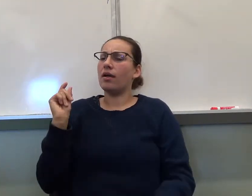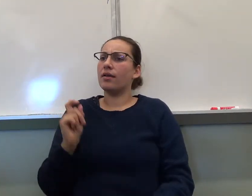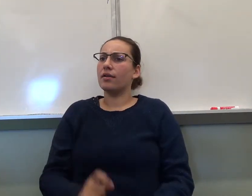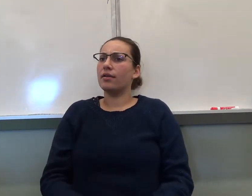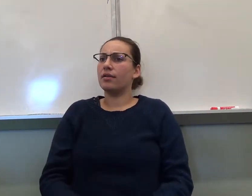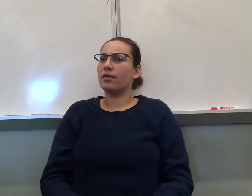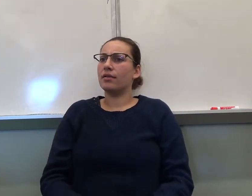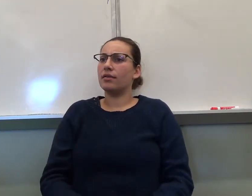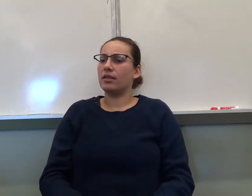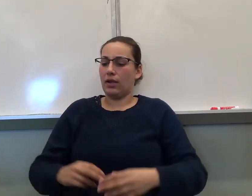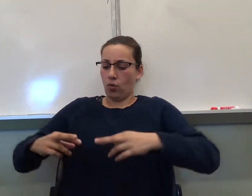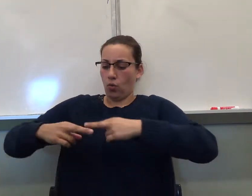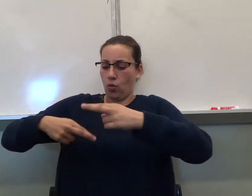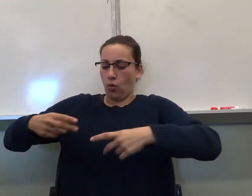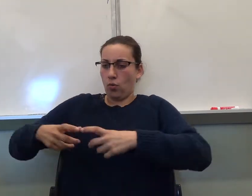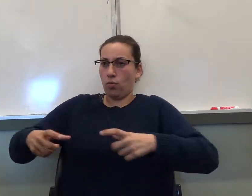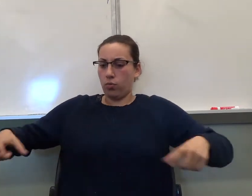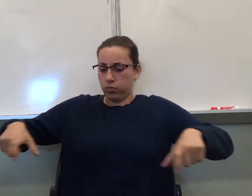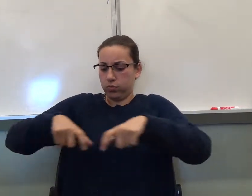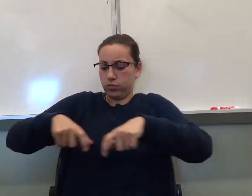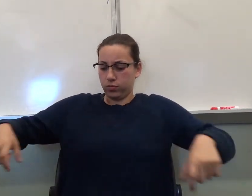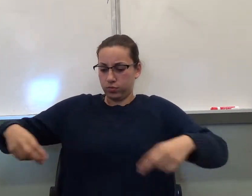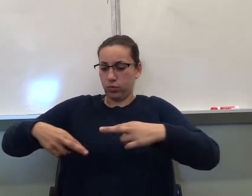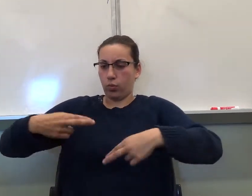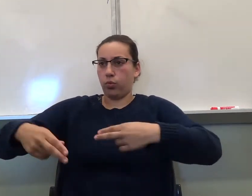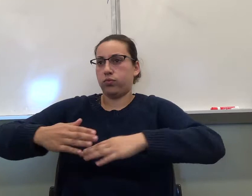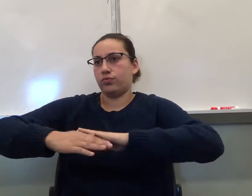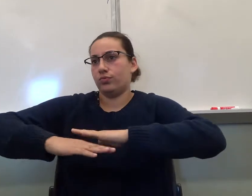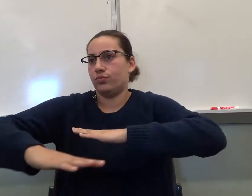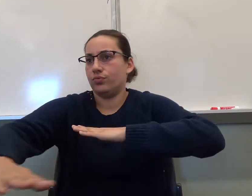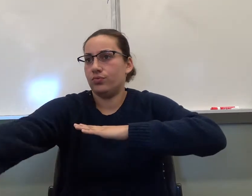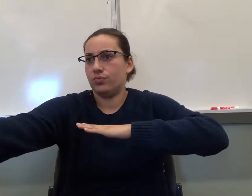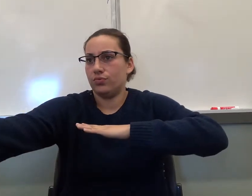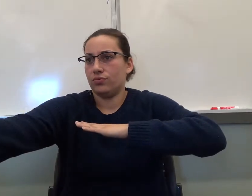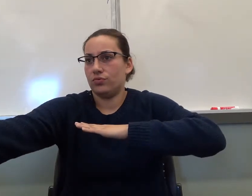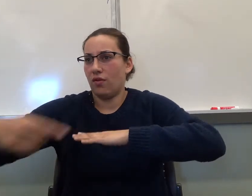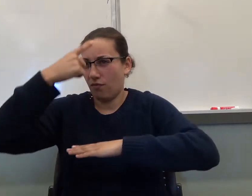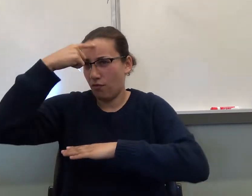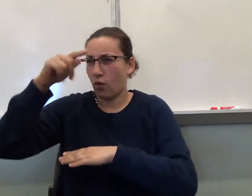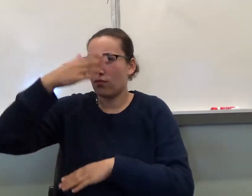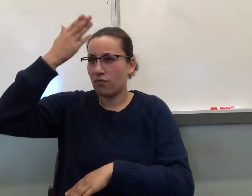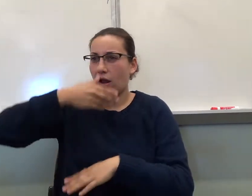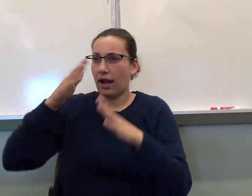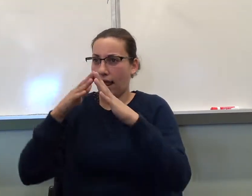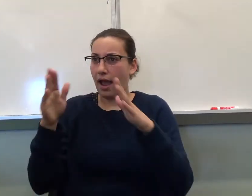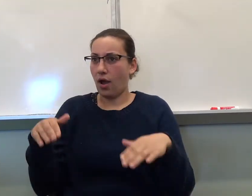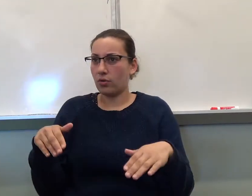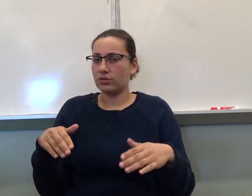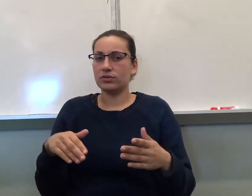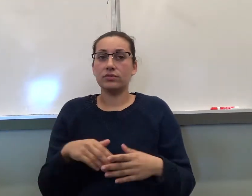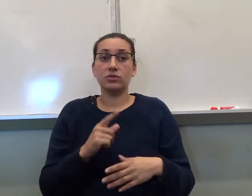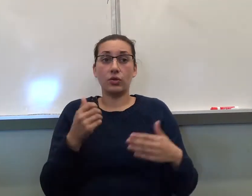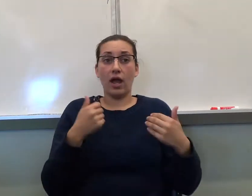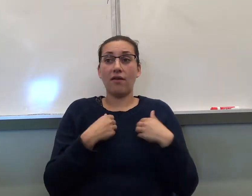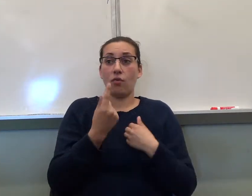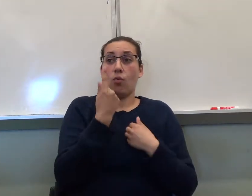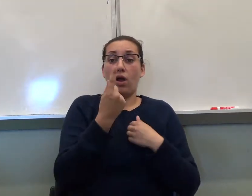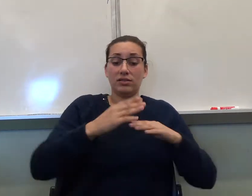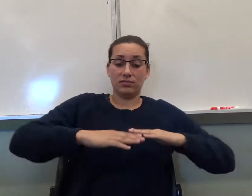so you can all see what she's trying to do, you've got one tread that looks like this. The other one is closer to the